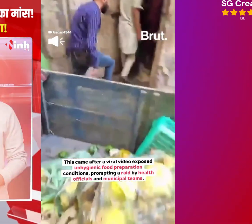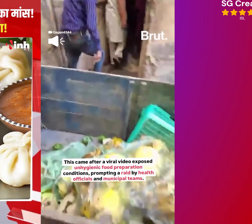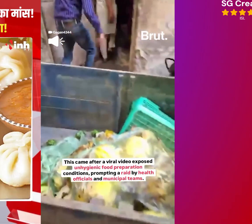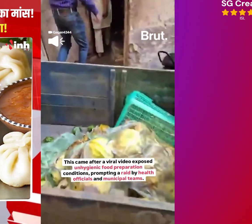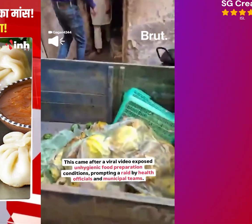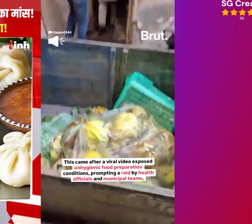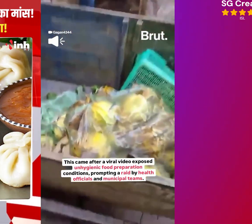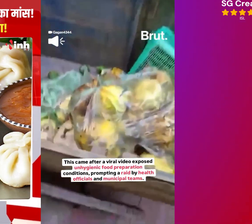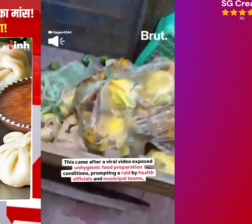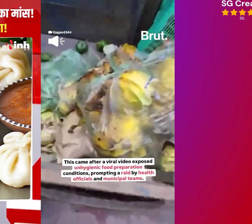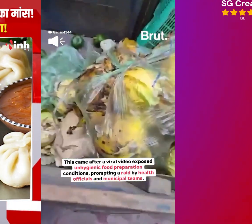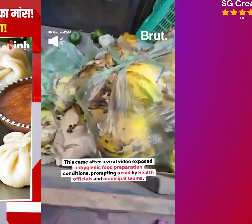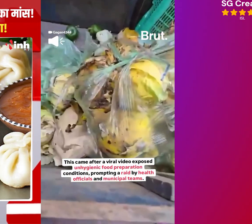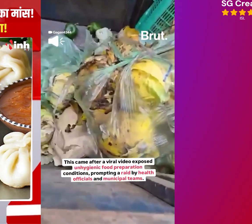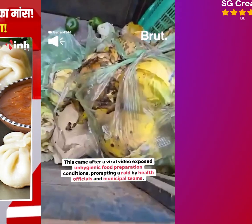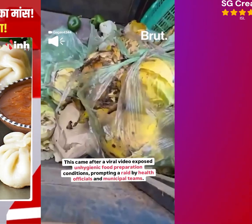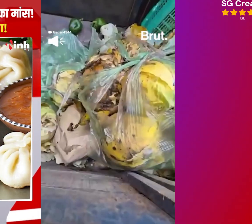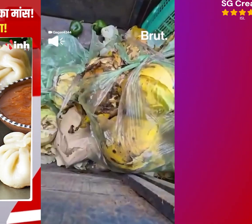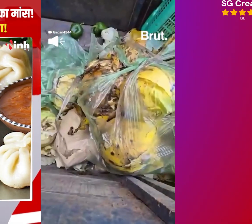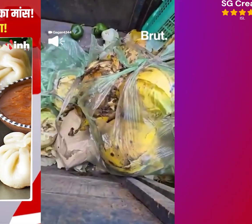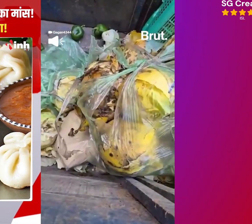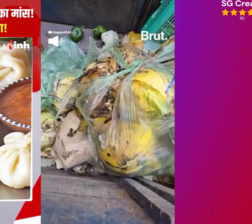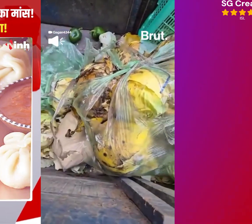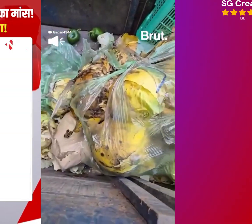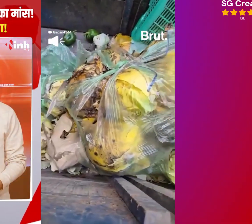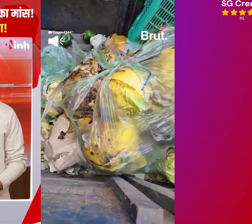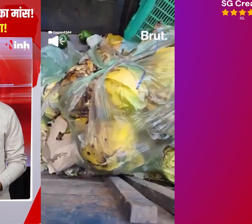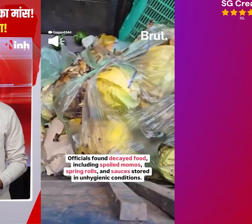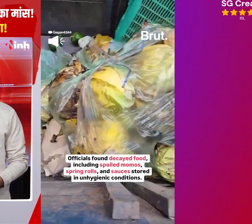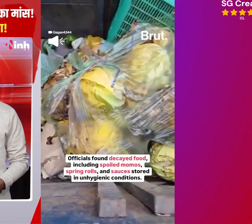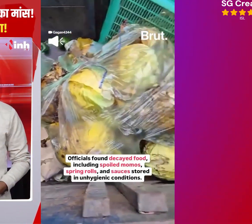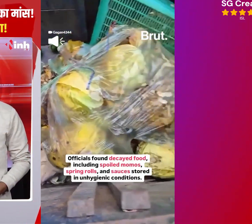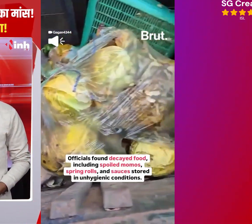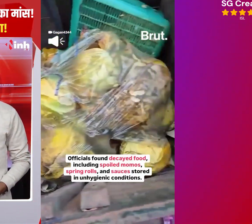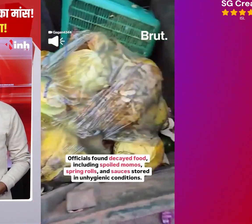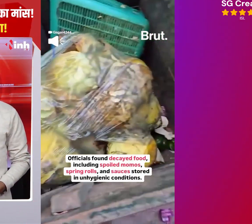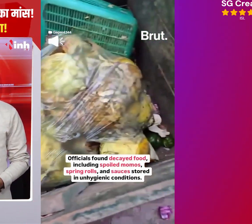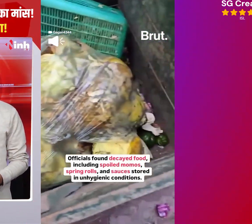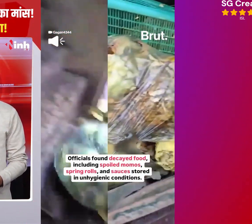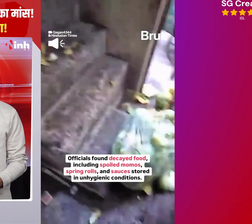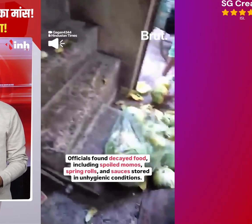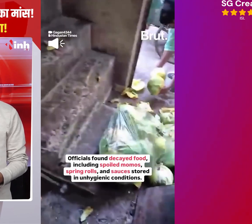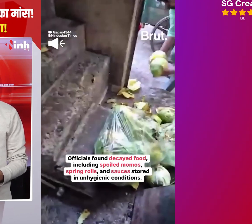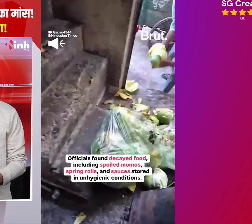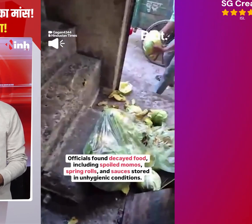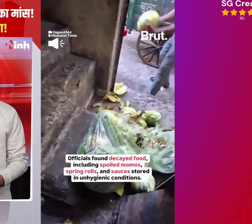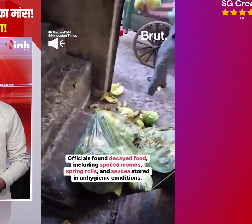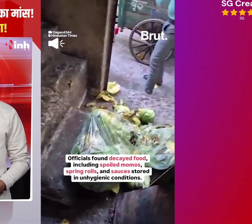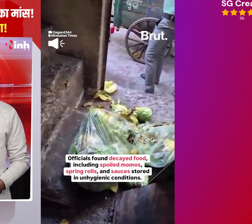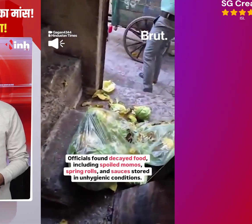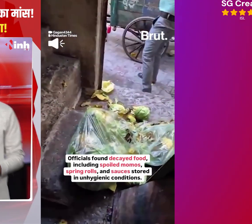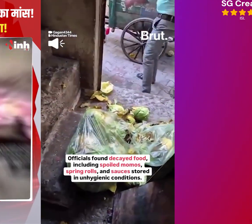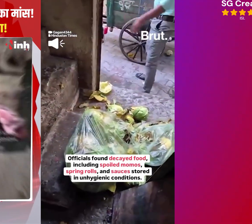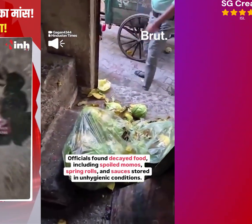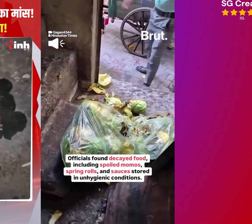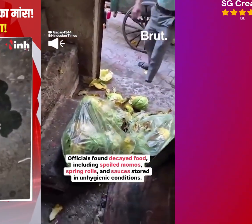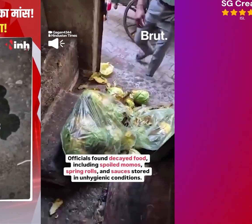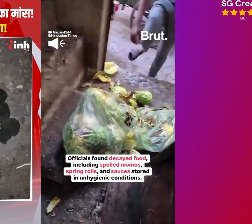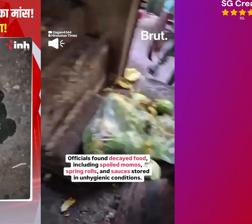22,000 rupees for unauthorized slaughter and storing plastic bags. The owners, who are currently at large, were charged